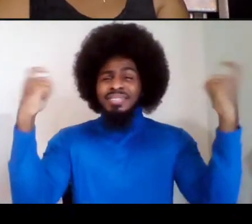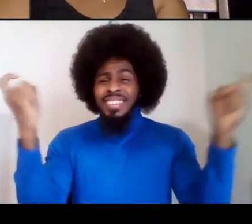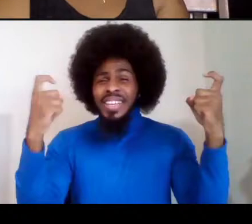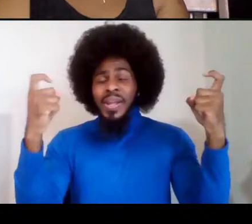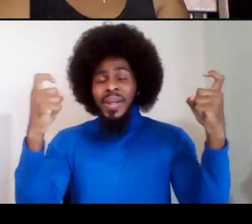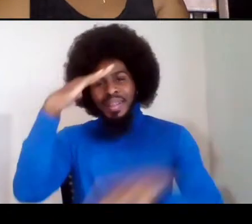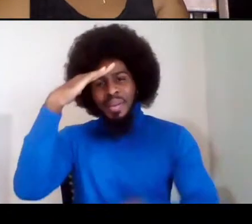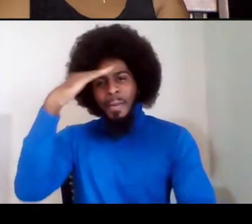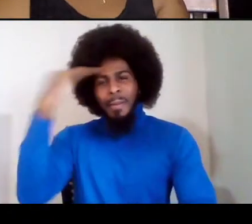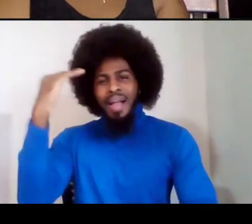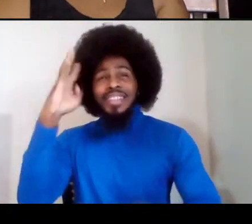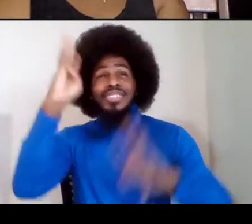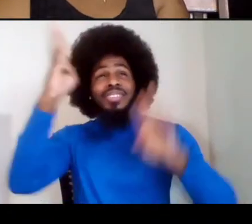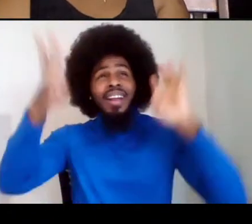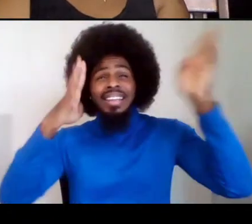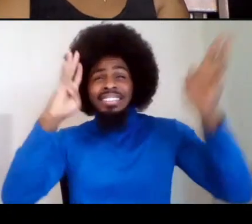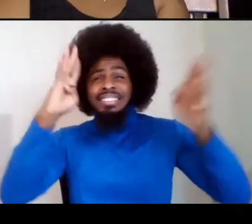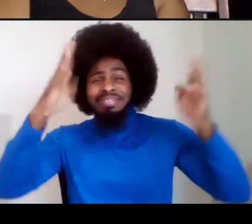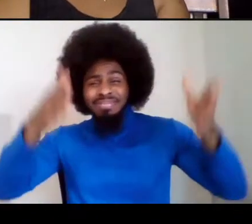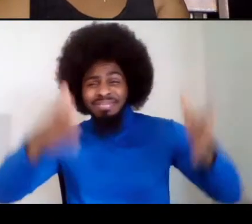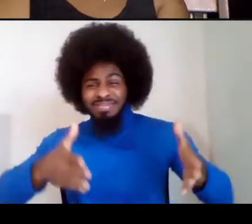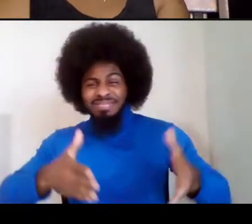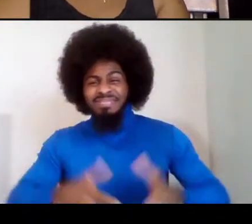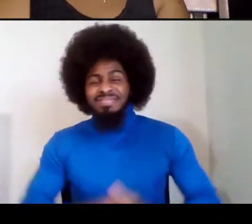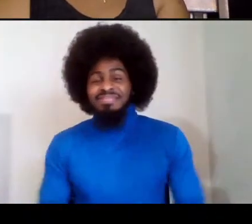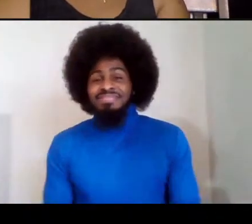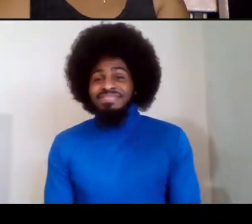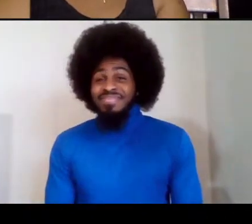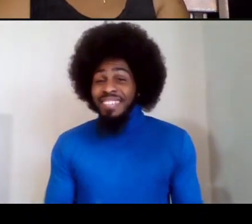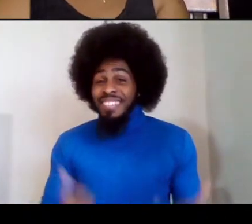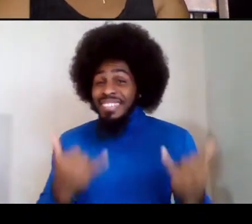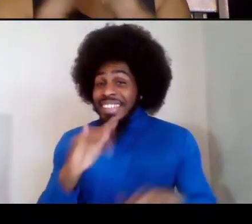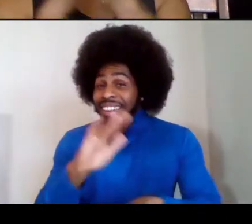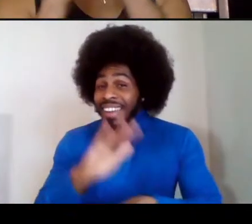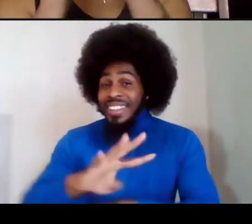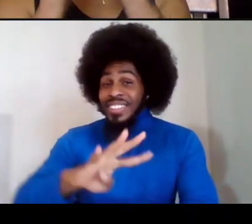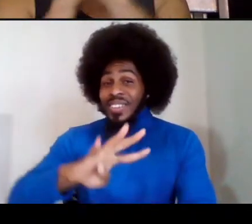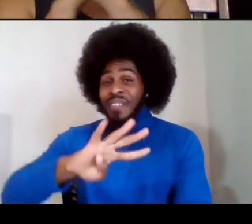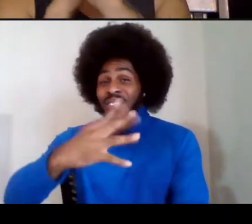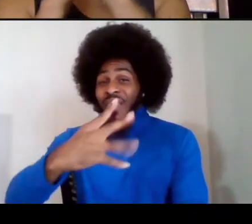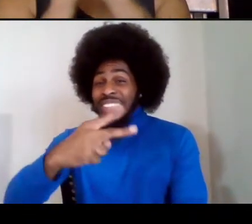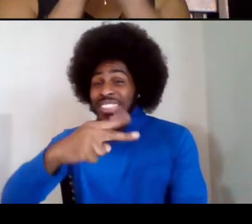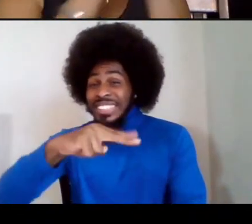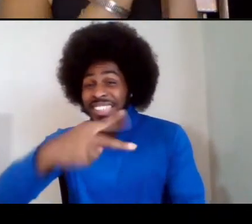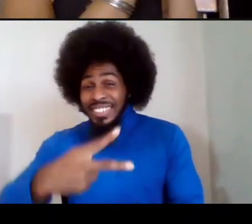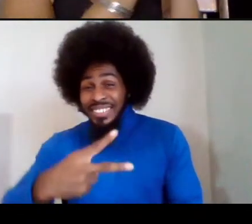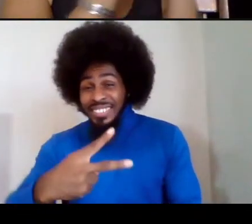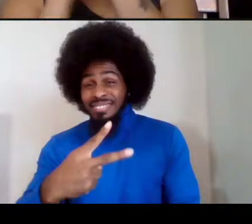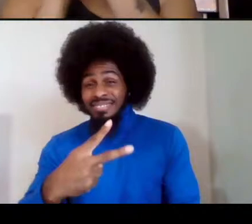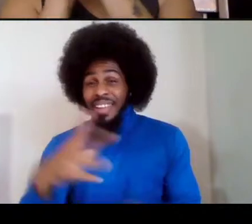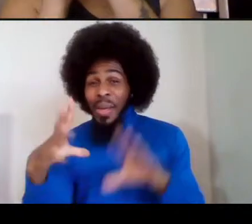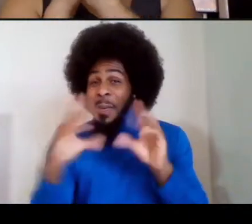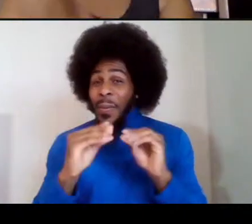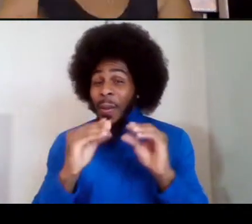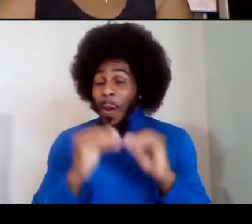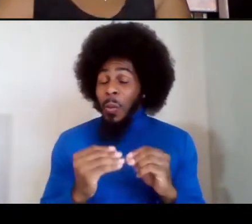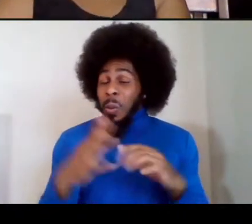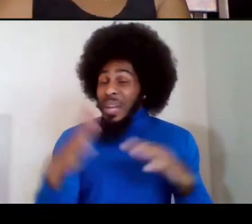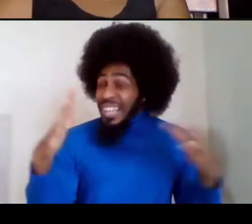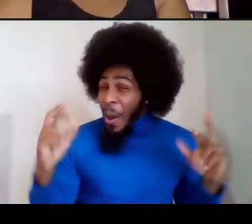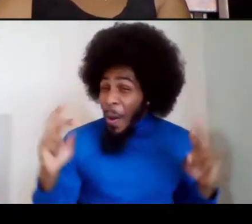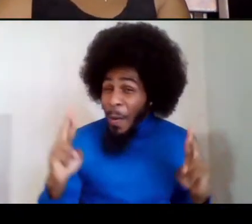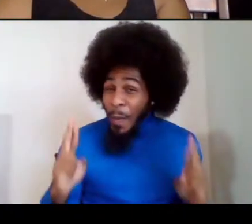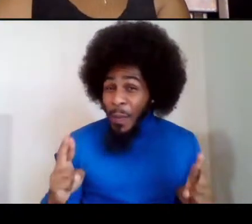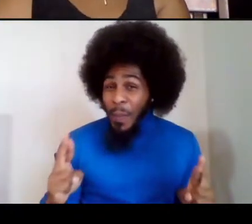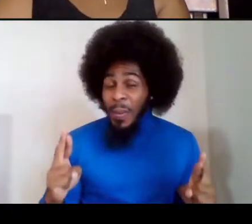creatives. Tonight is our 42nd episode of what we hope will be many Black dance stories told in